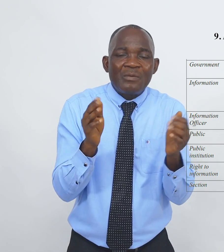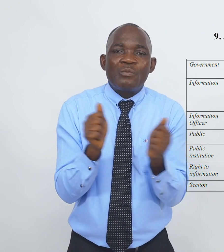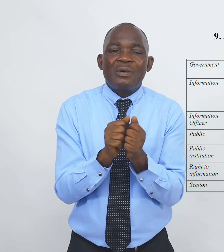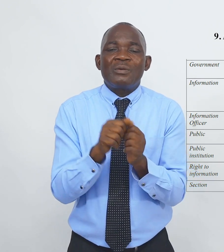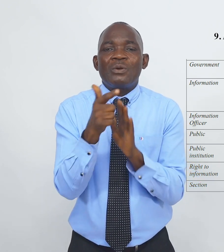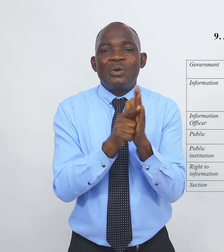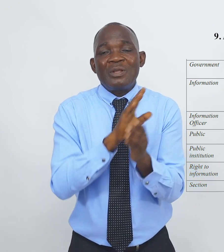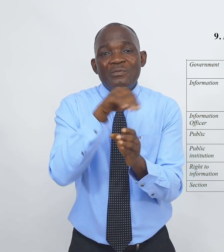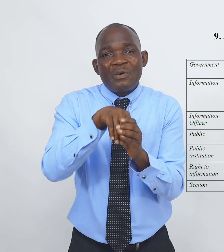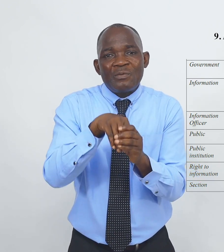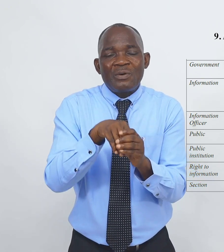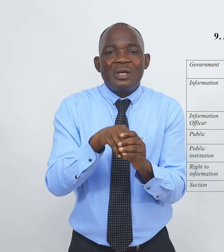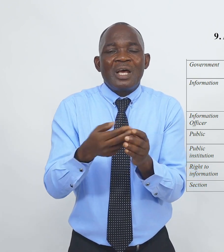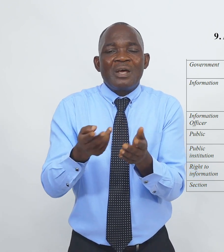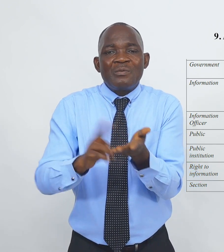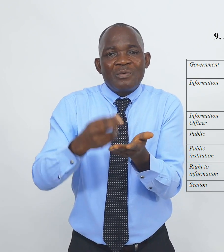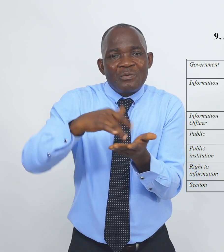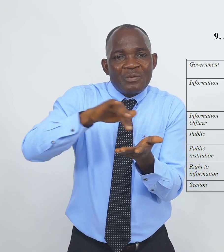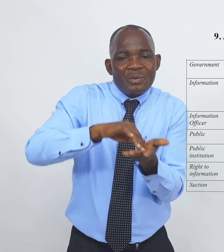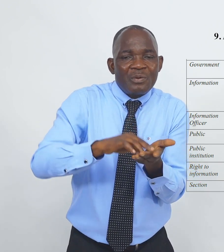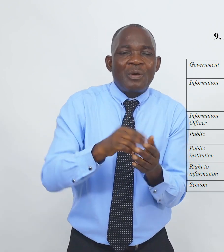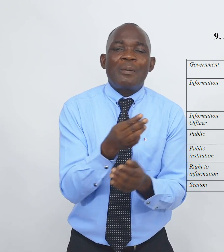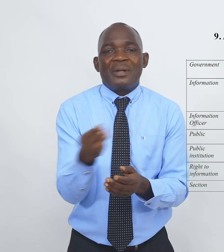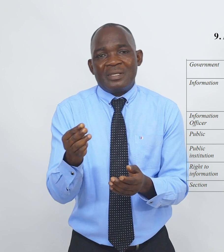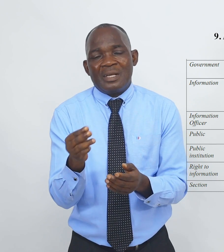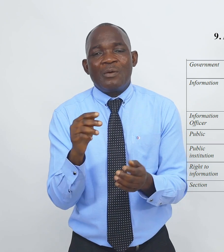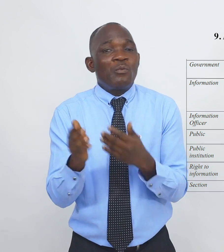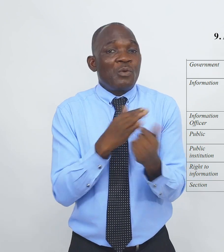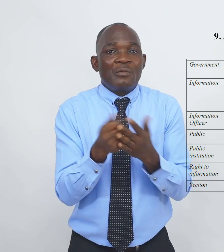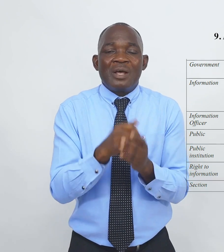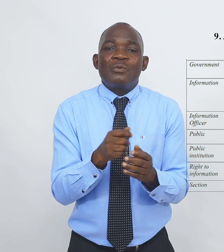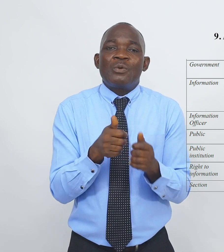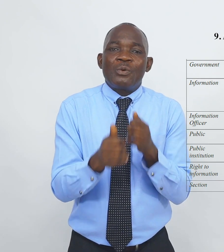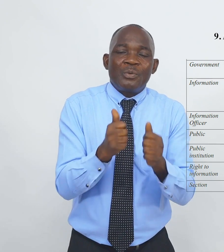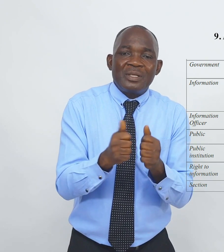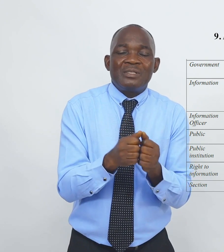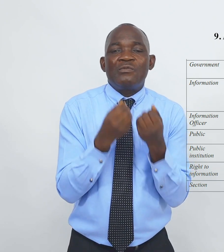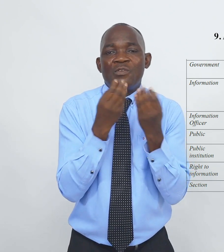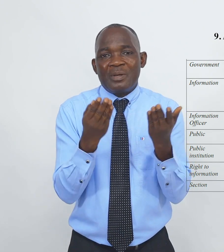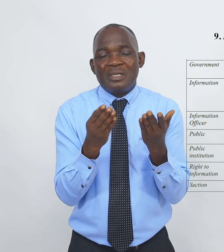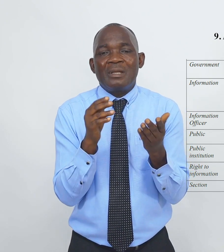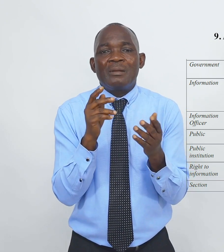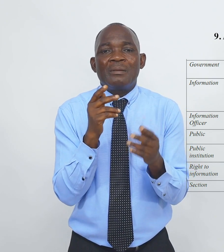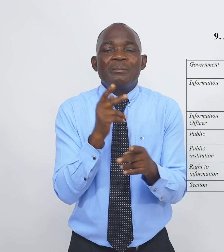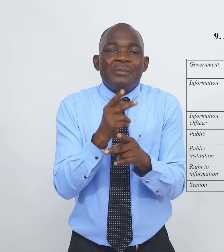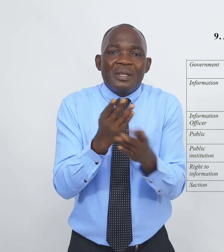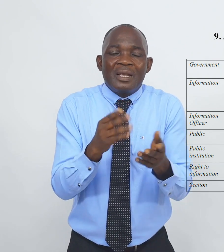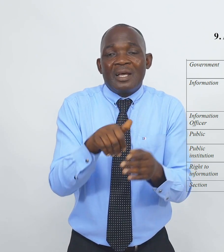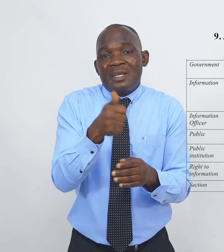Act includes recorded matter or material regardless of form or medium in the possession or under the control